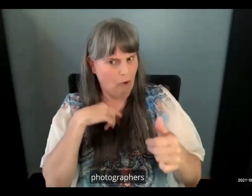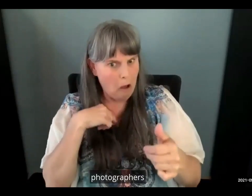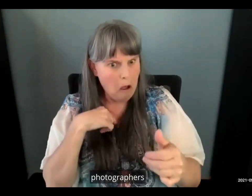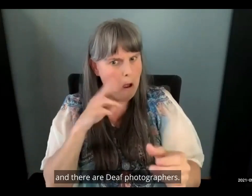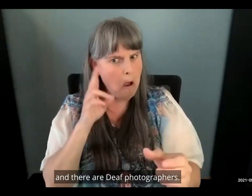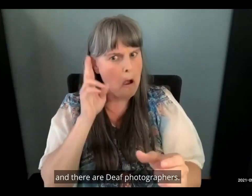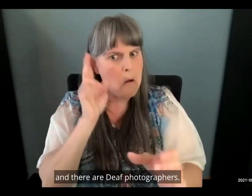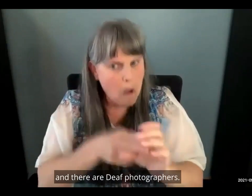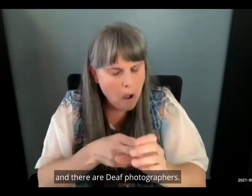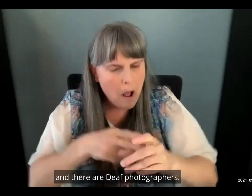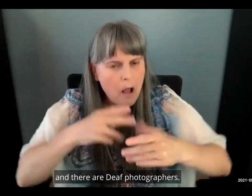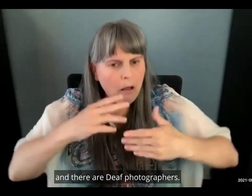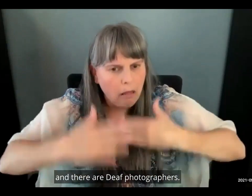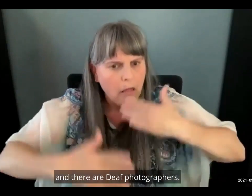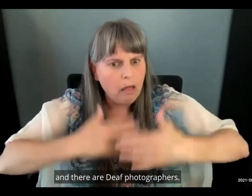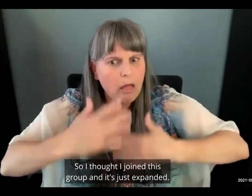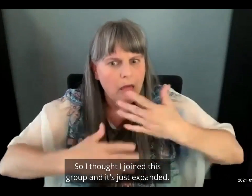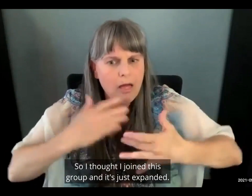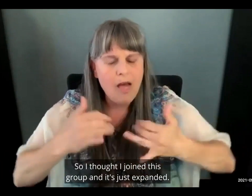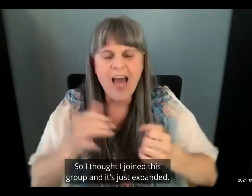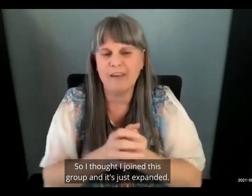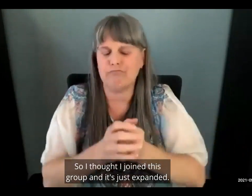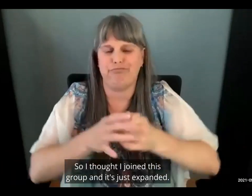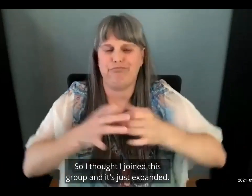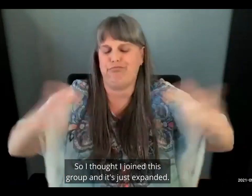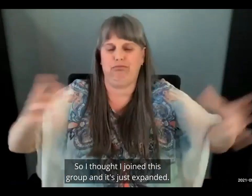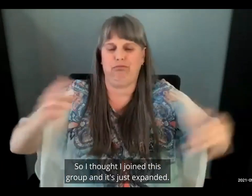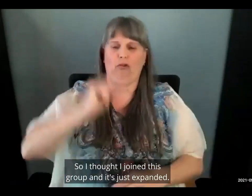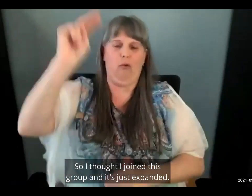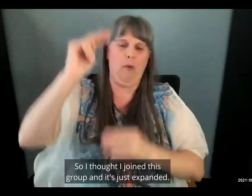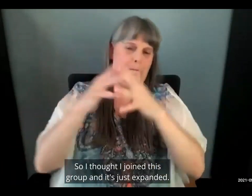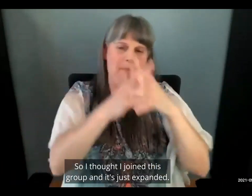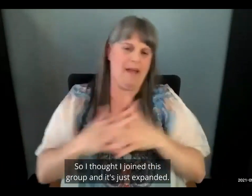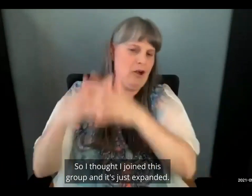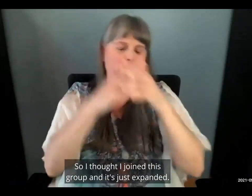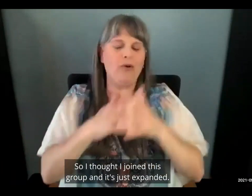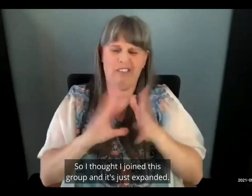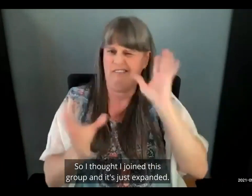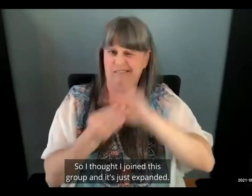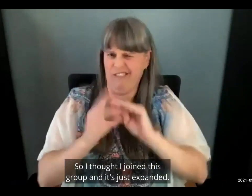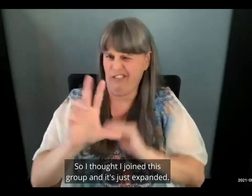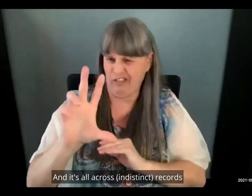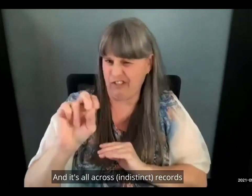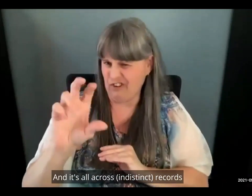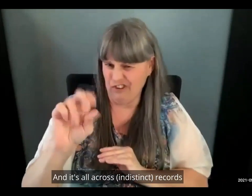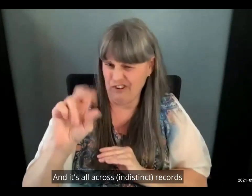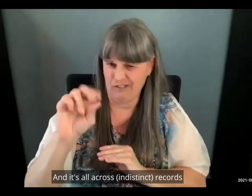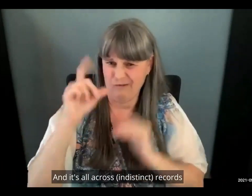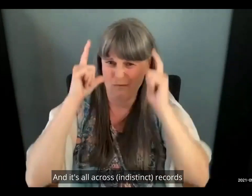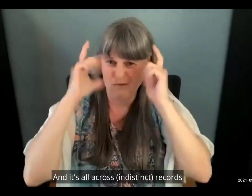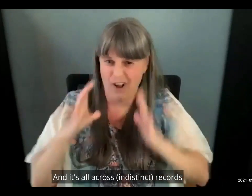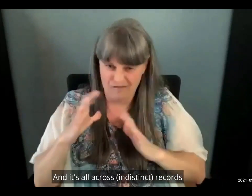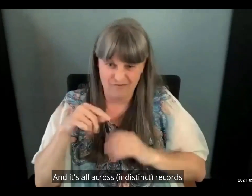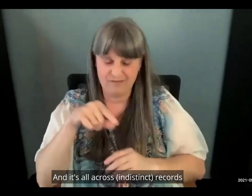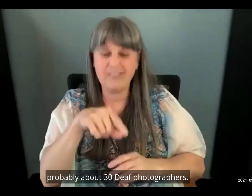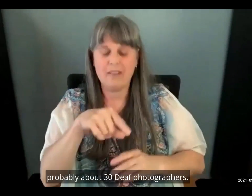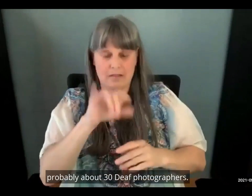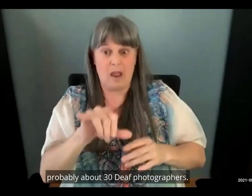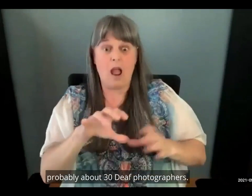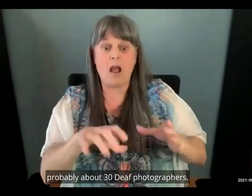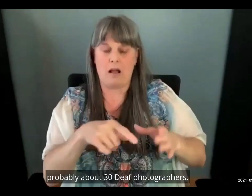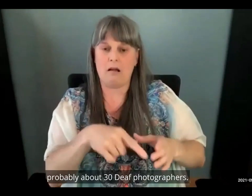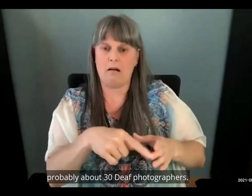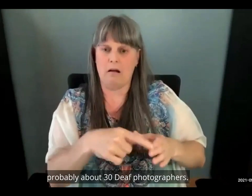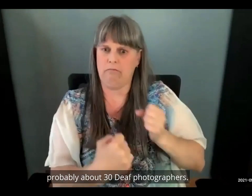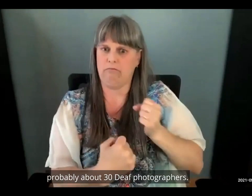photographers. And there are deaf photographers. So I thought I'd join this group, and it's just expanded, and it's all across North America. There's probably